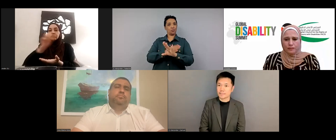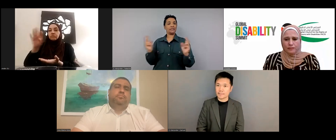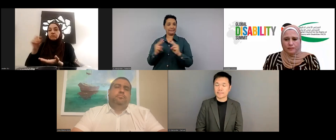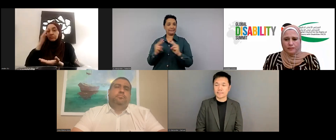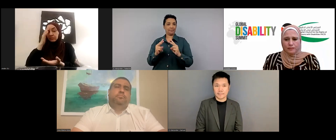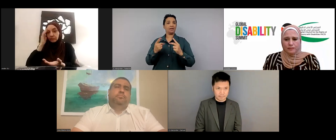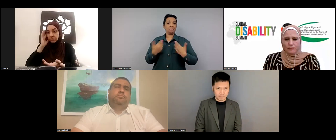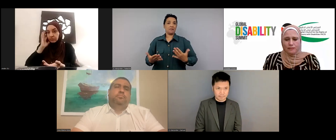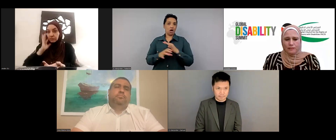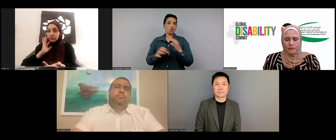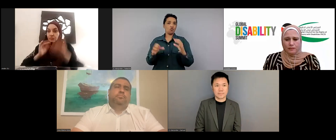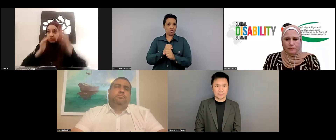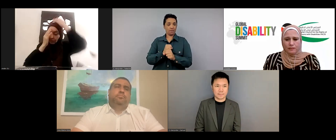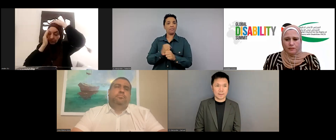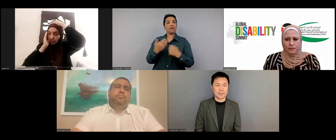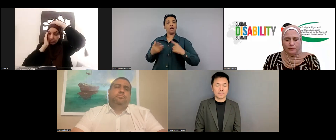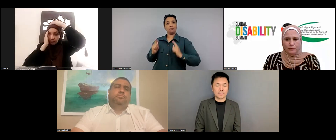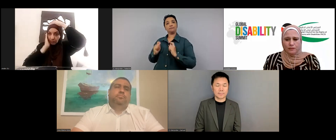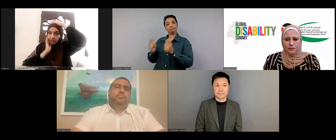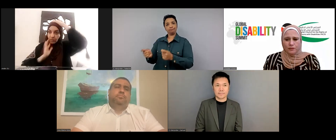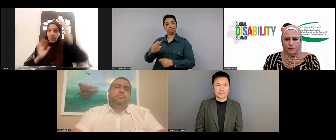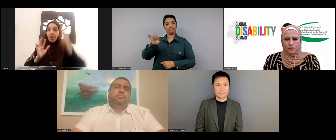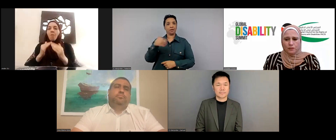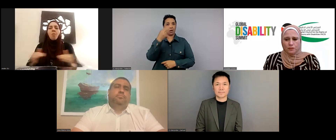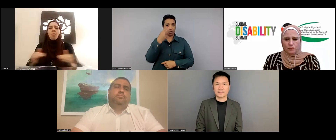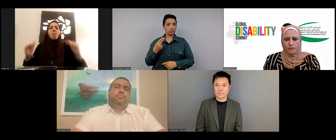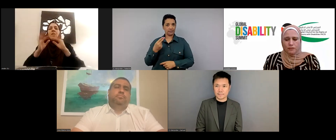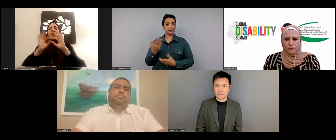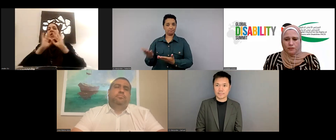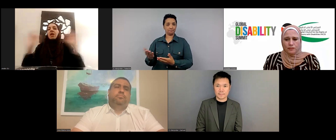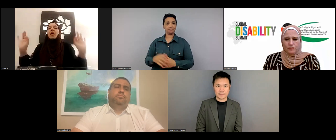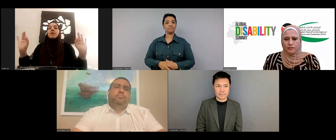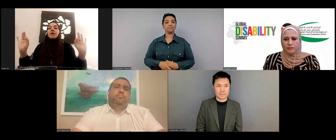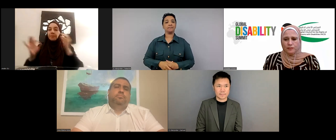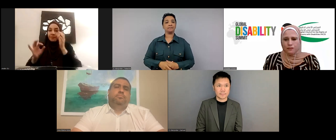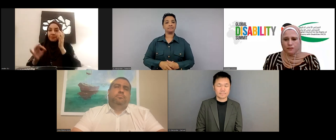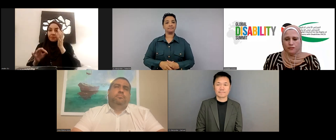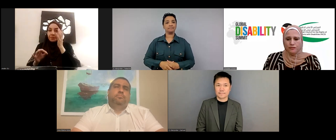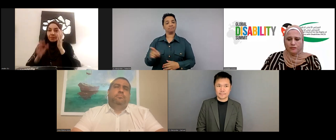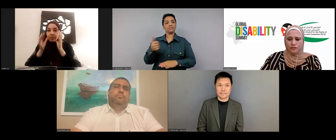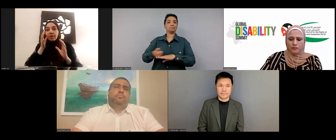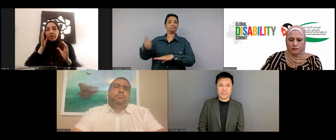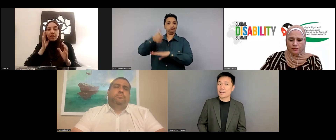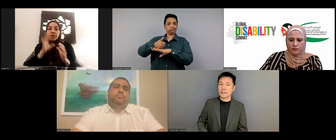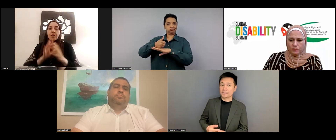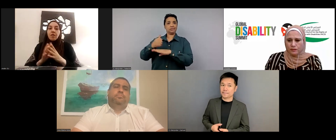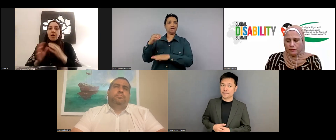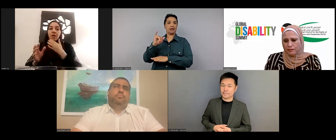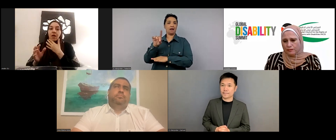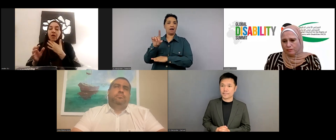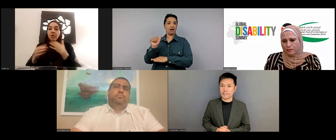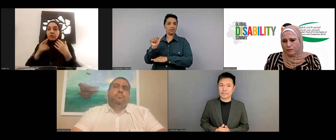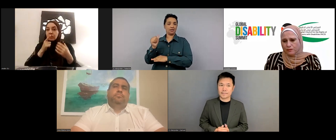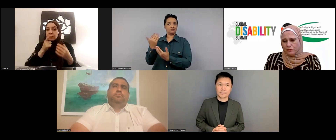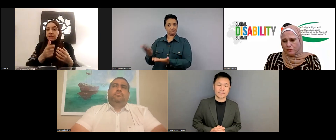here, and I will over to my friend Jose, the executive director for IDA,